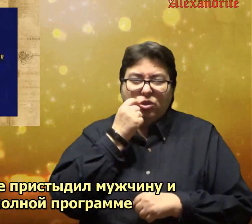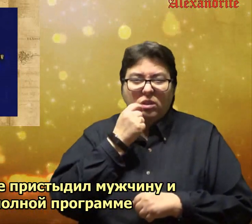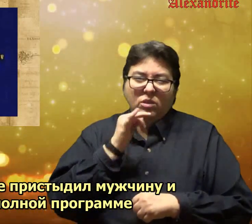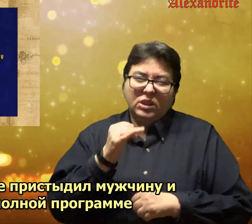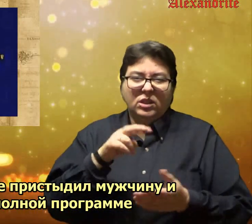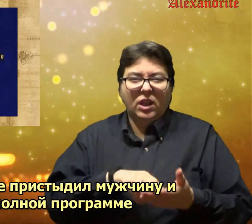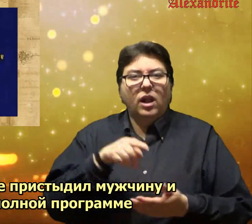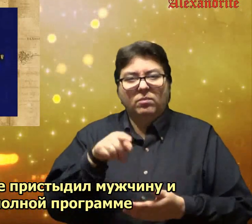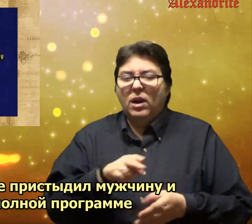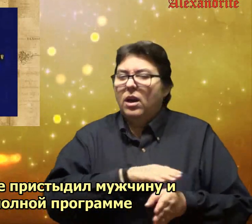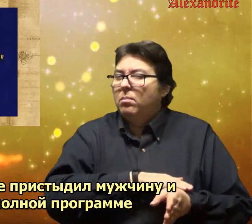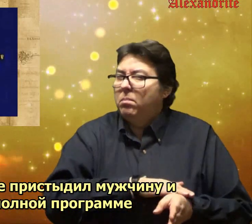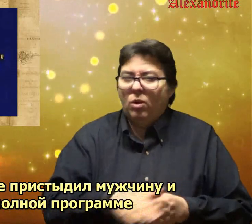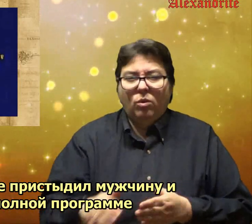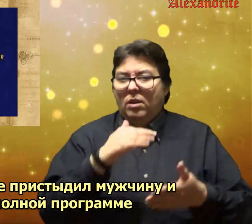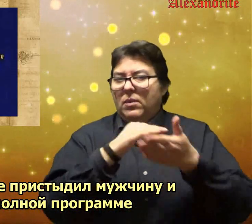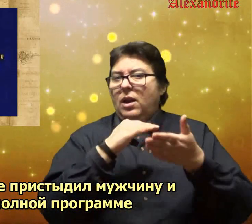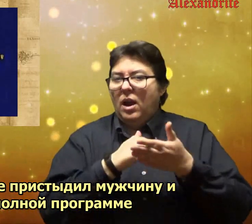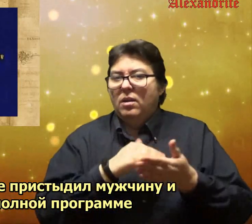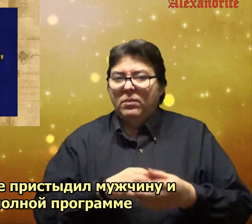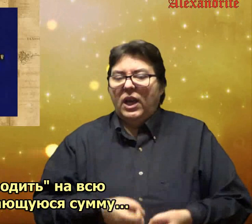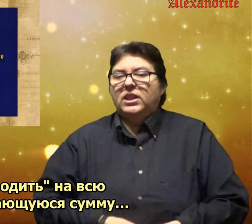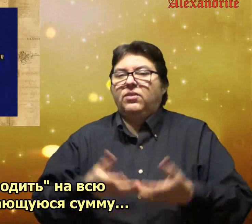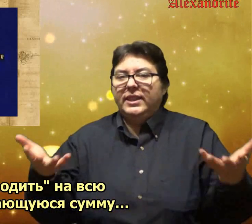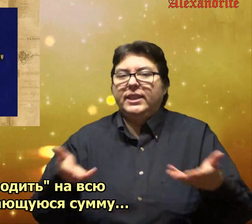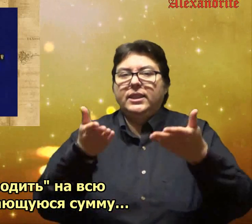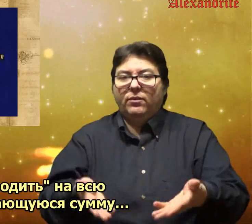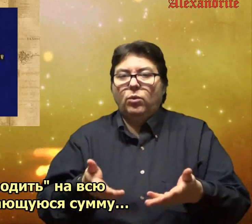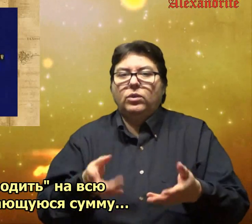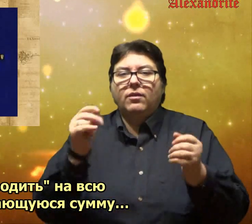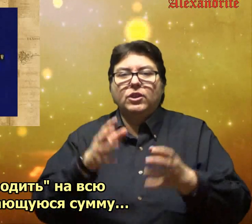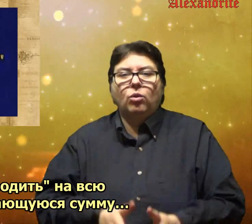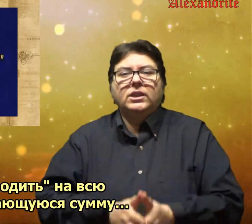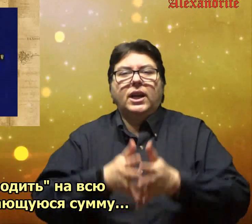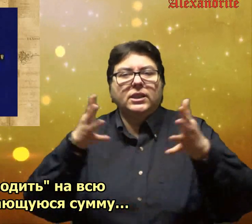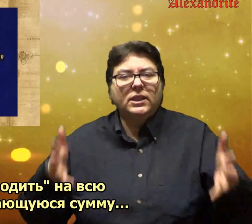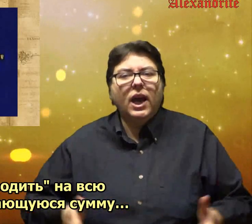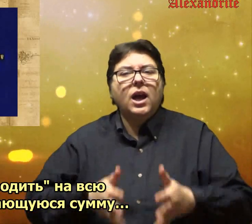A king and a queen Will pretend to be with paper crown Would you?